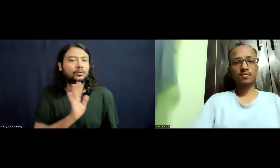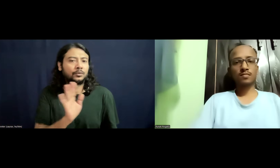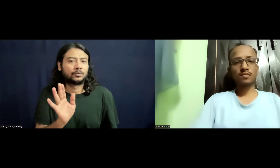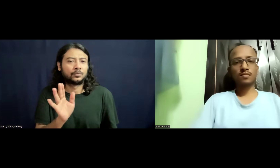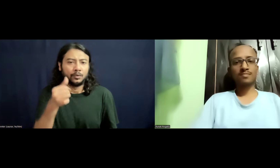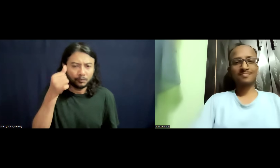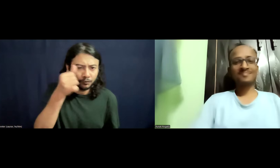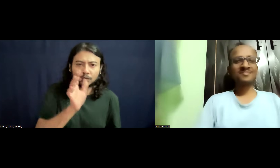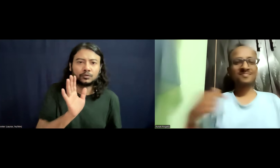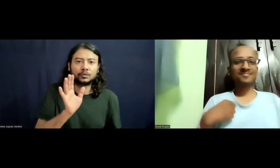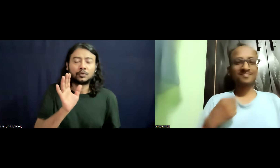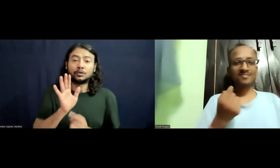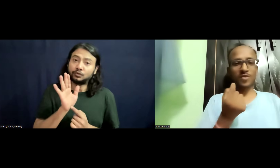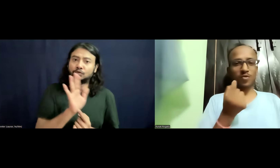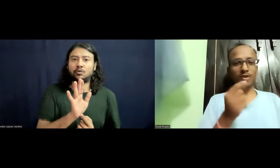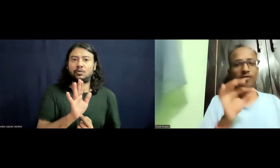Okay?